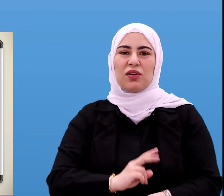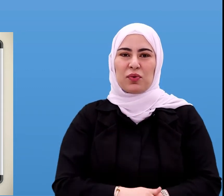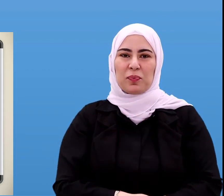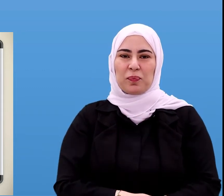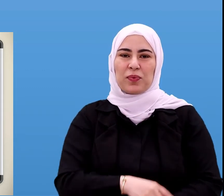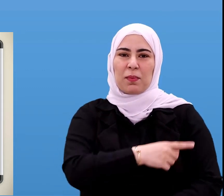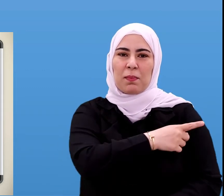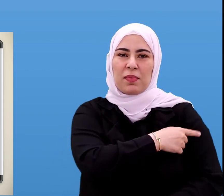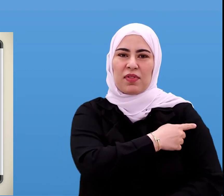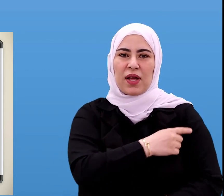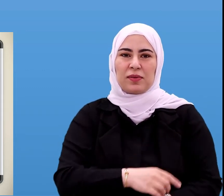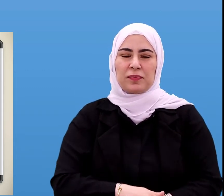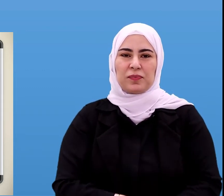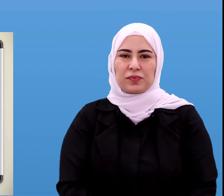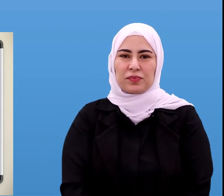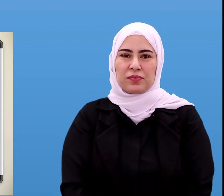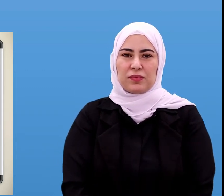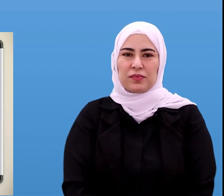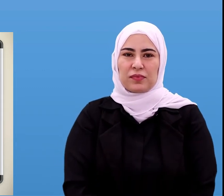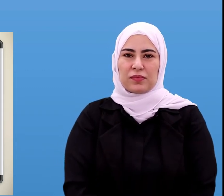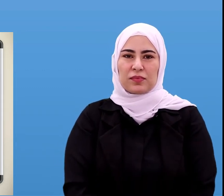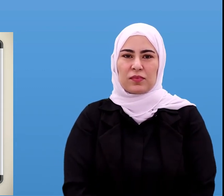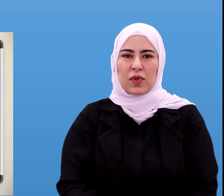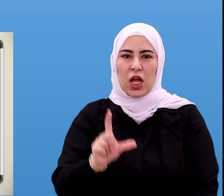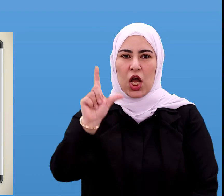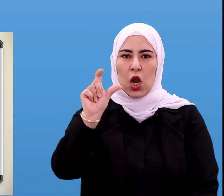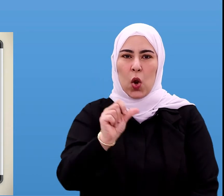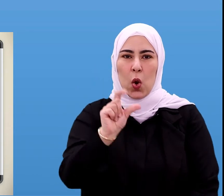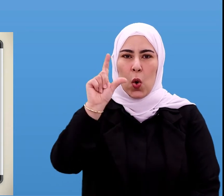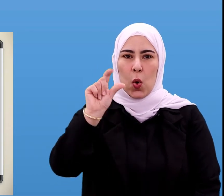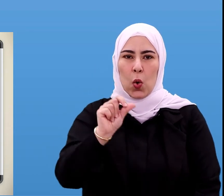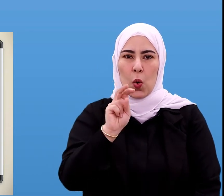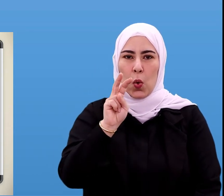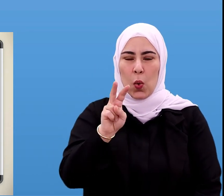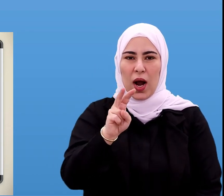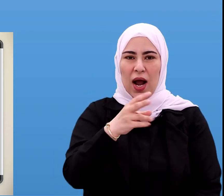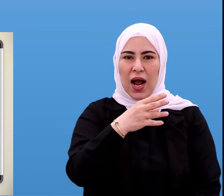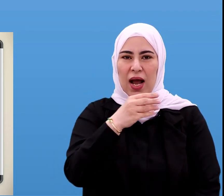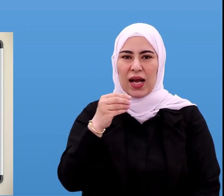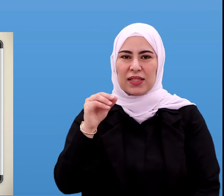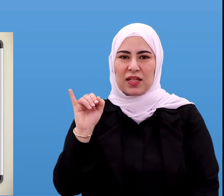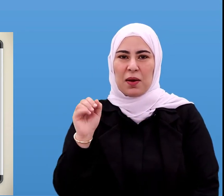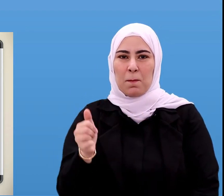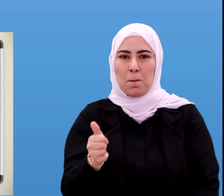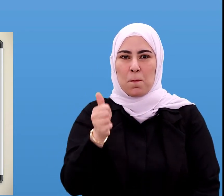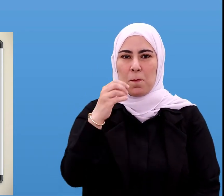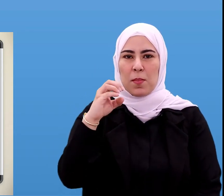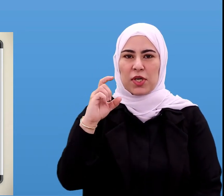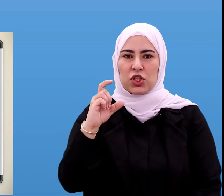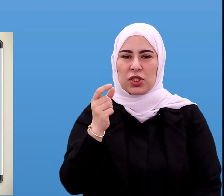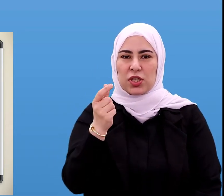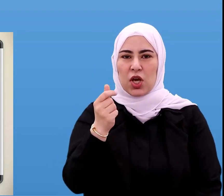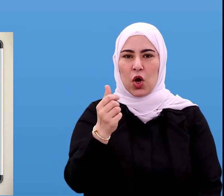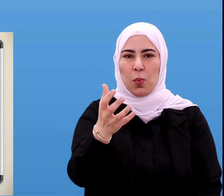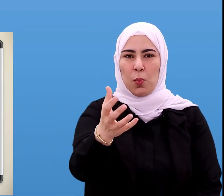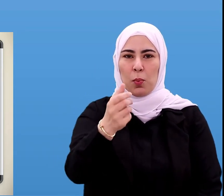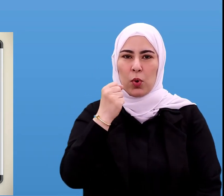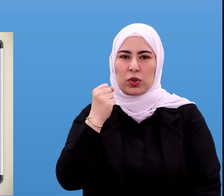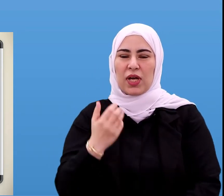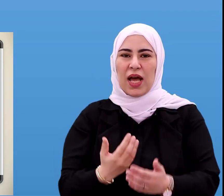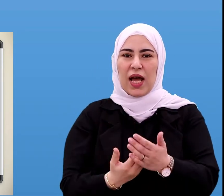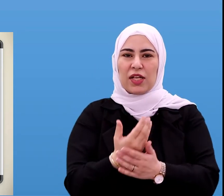For example, if the sentence was Lulua and Majid bought a new house, and you want to